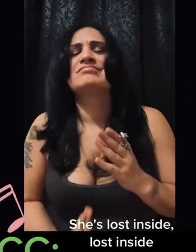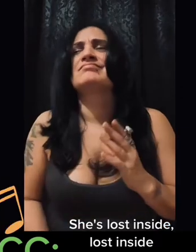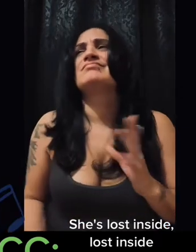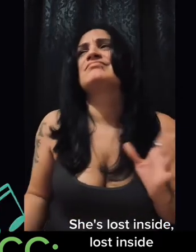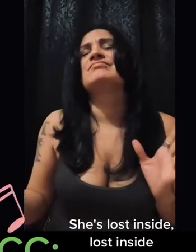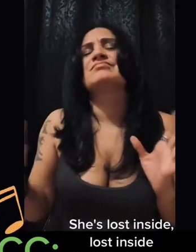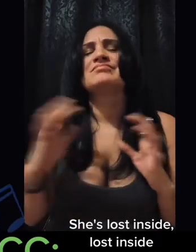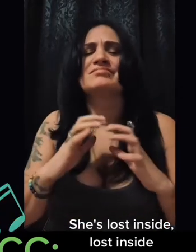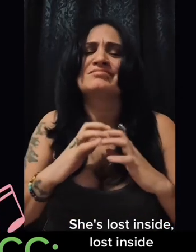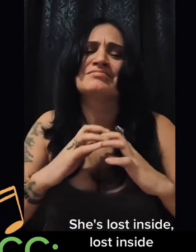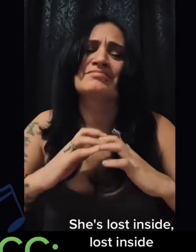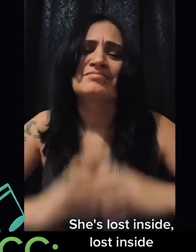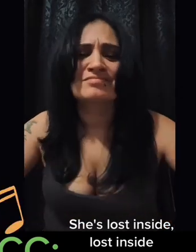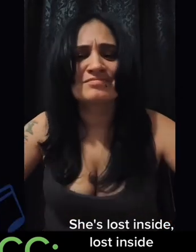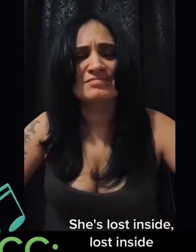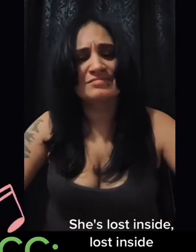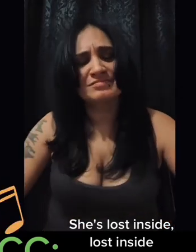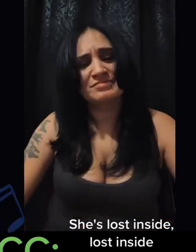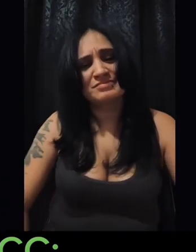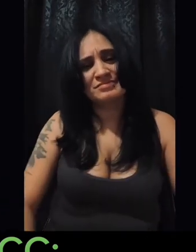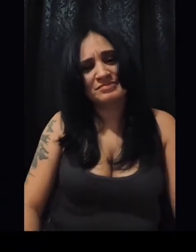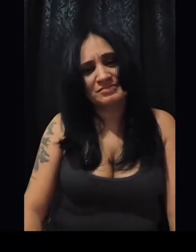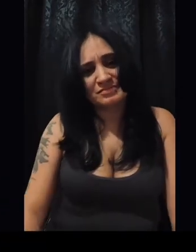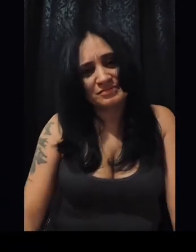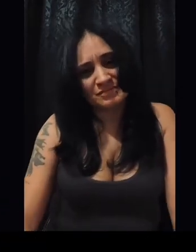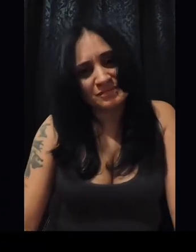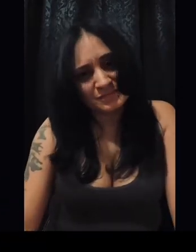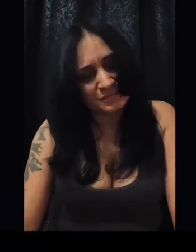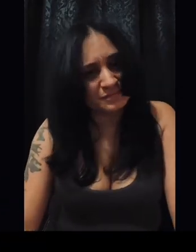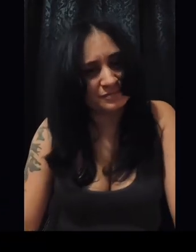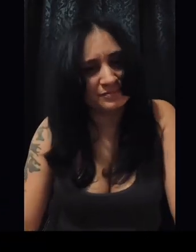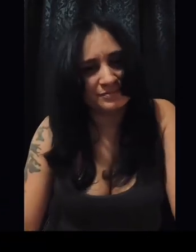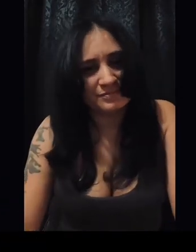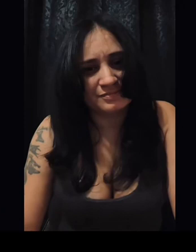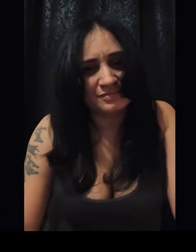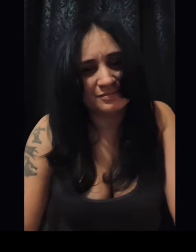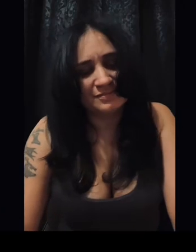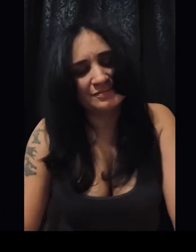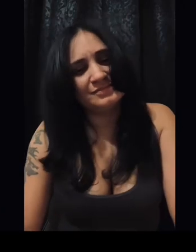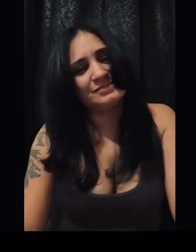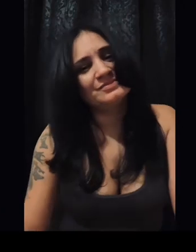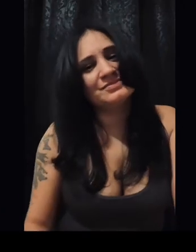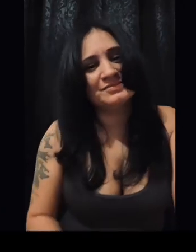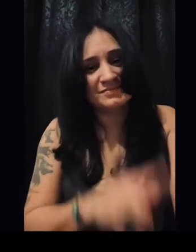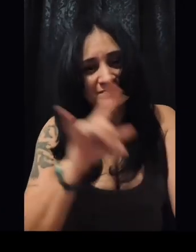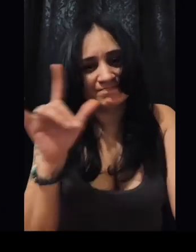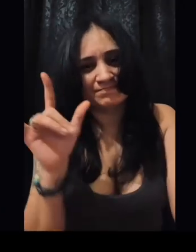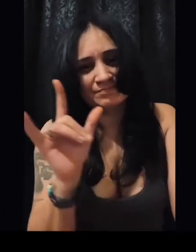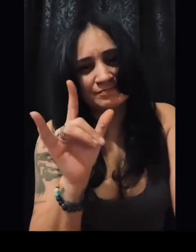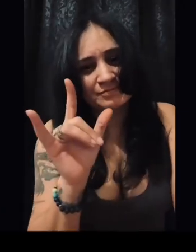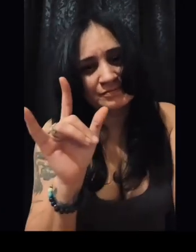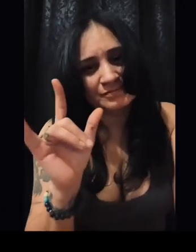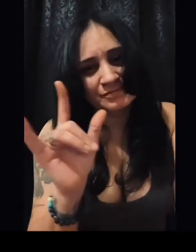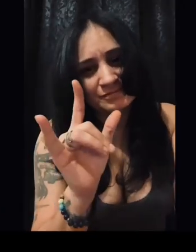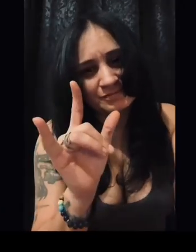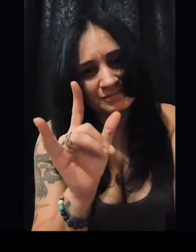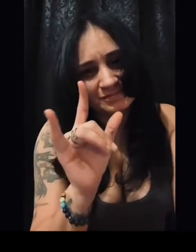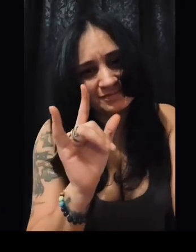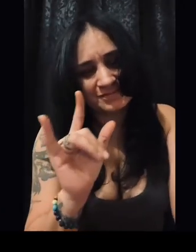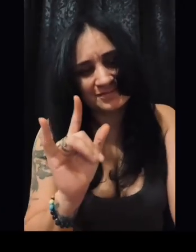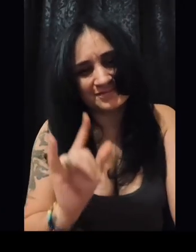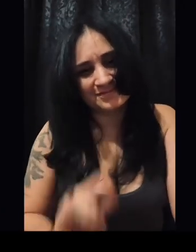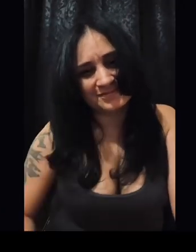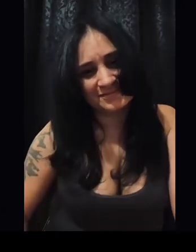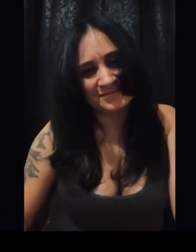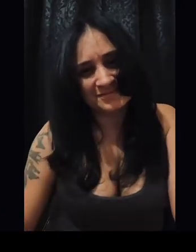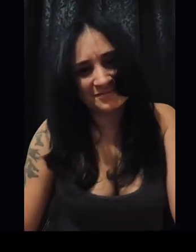She's lost inside Lost inside Oh, oh